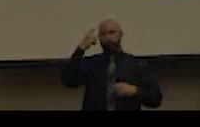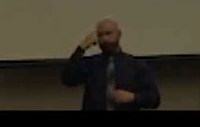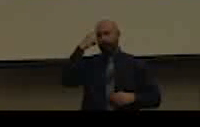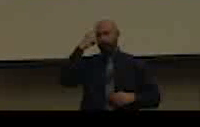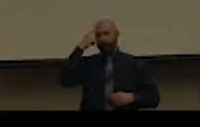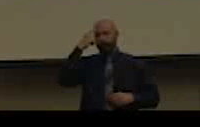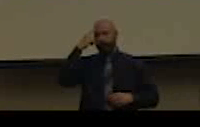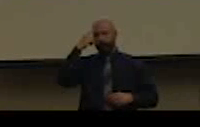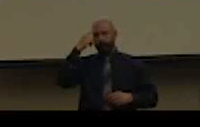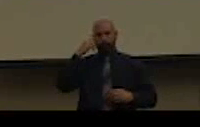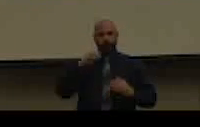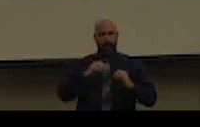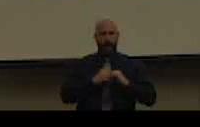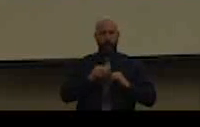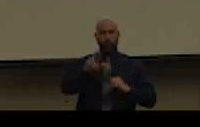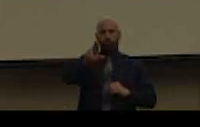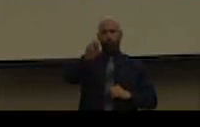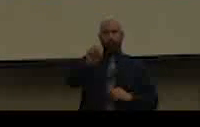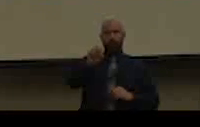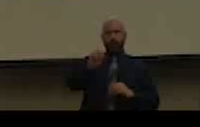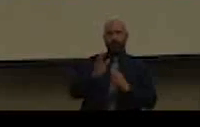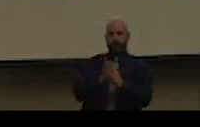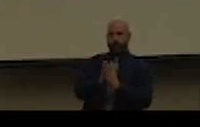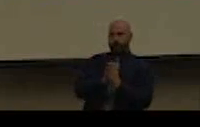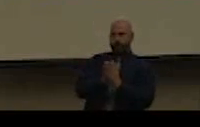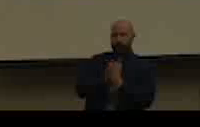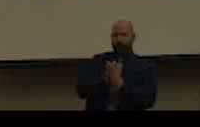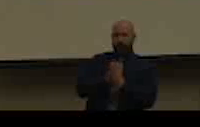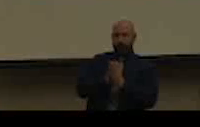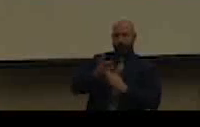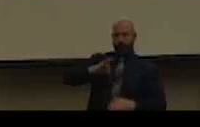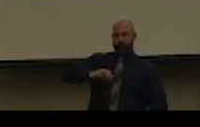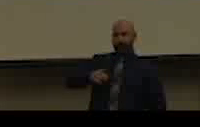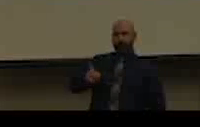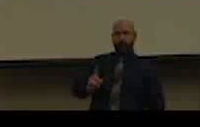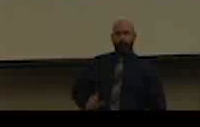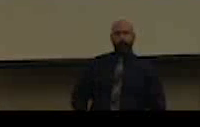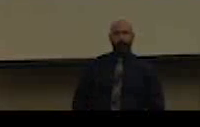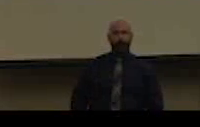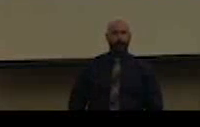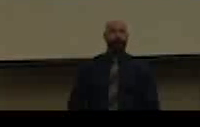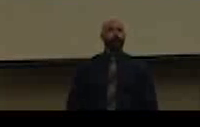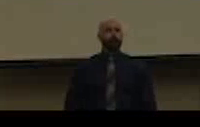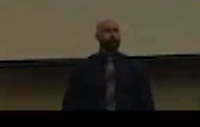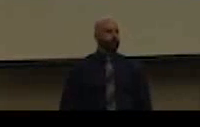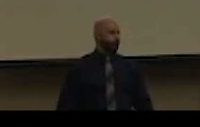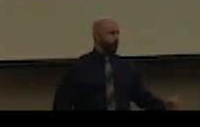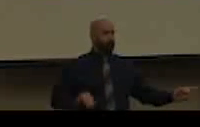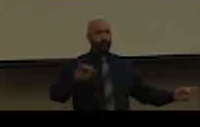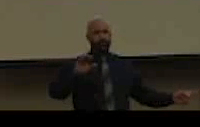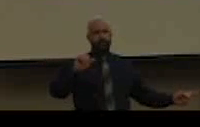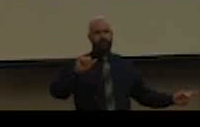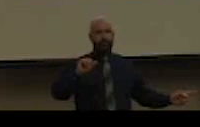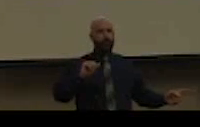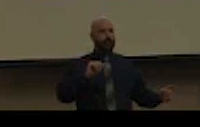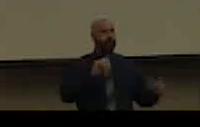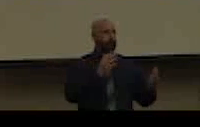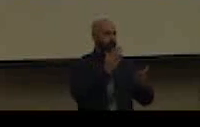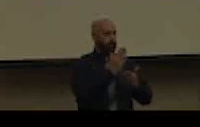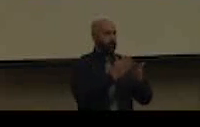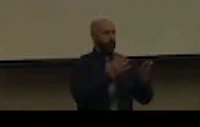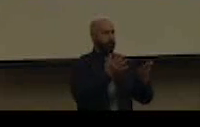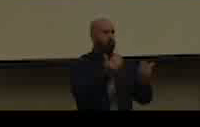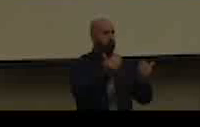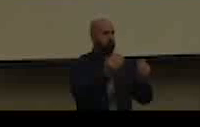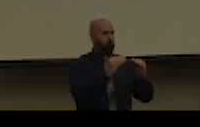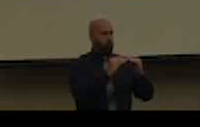re-incentivize this? Yeah, I mean, certainly others should jump in. There are as many experts around the table as me. I